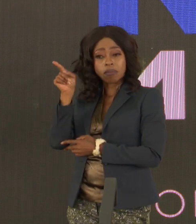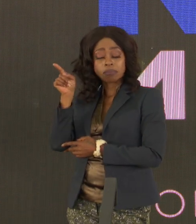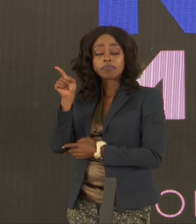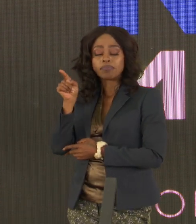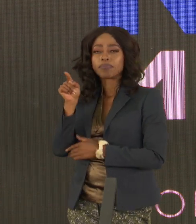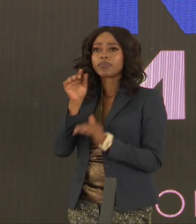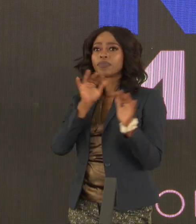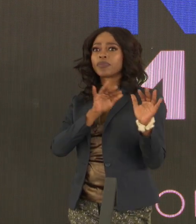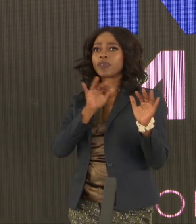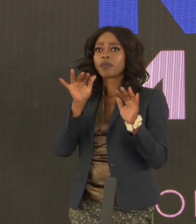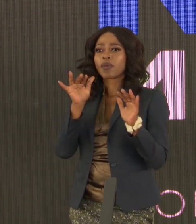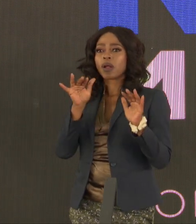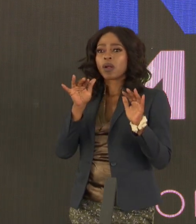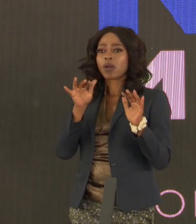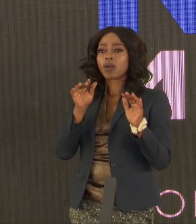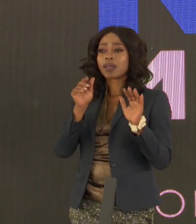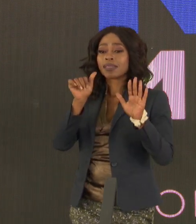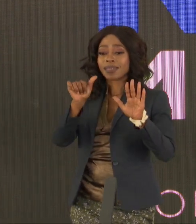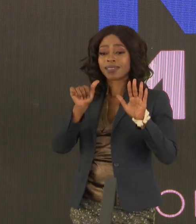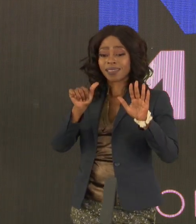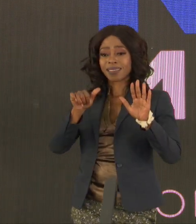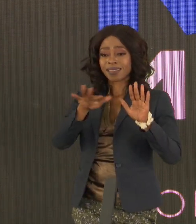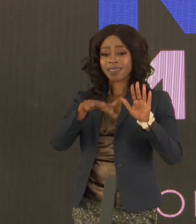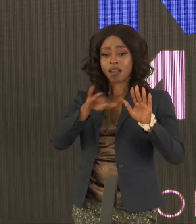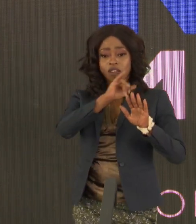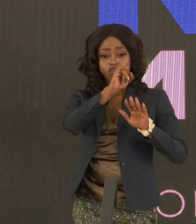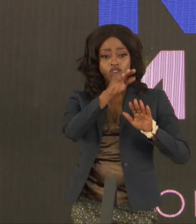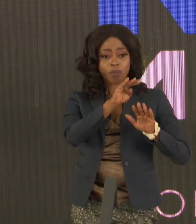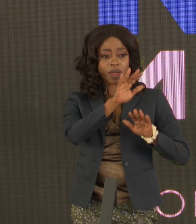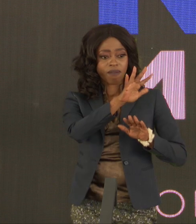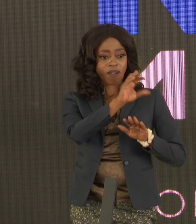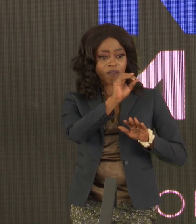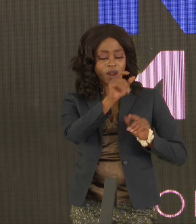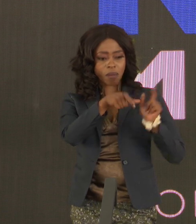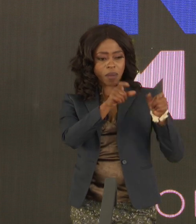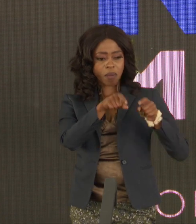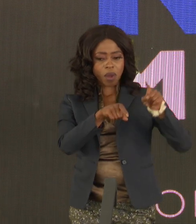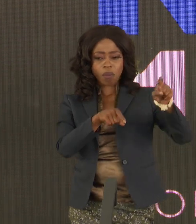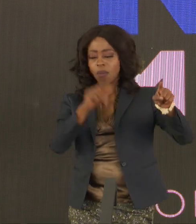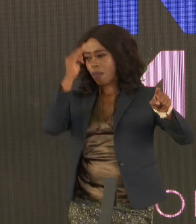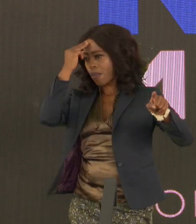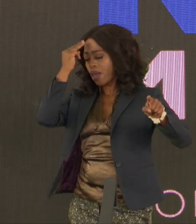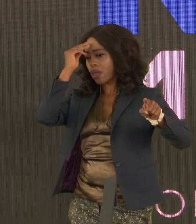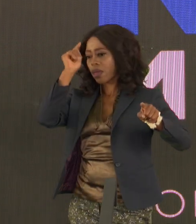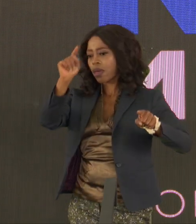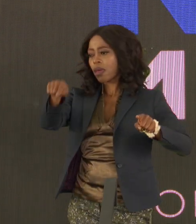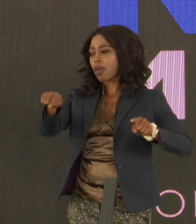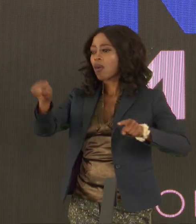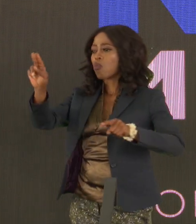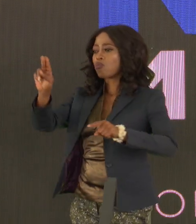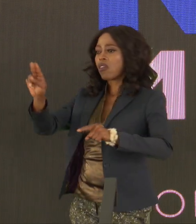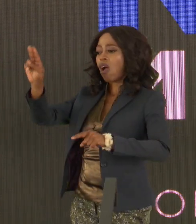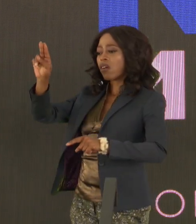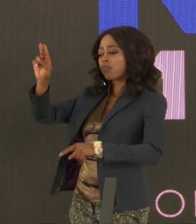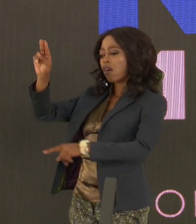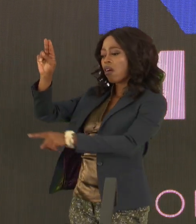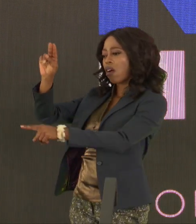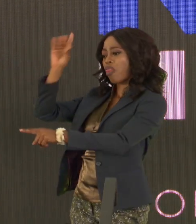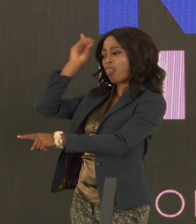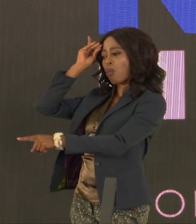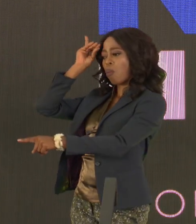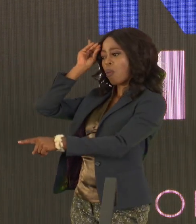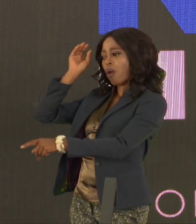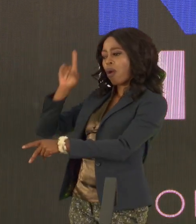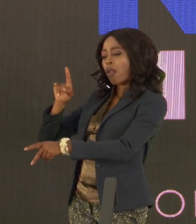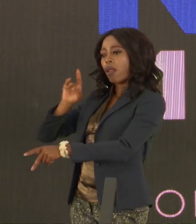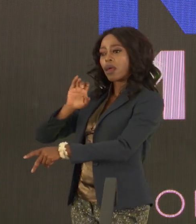people spread across 6 venues. In Johannesburg, about 500 people. In Mahikeng, in Mthatha, in Durban,